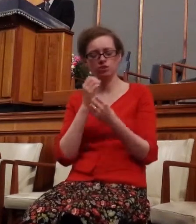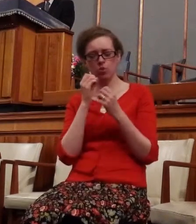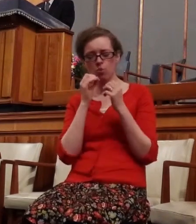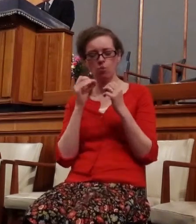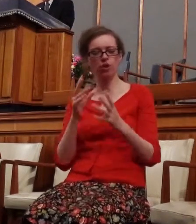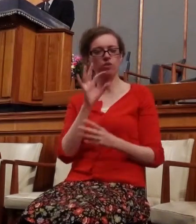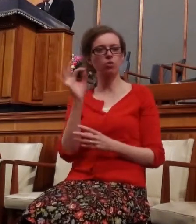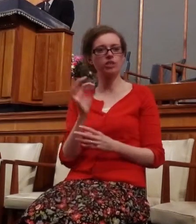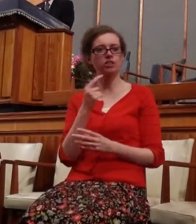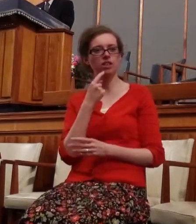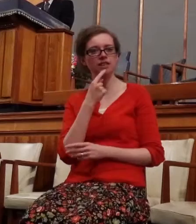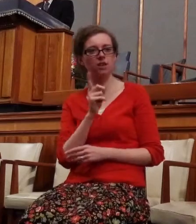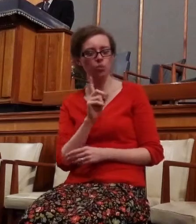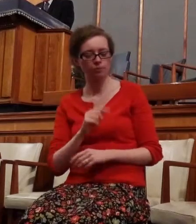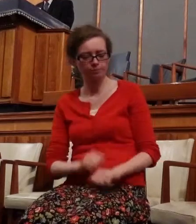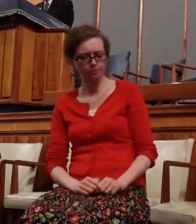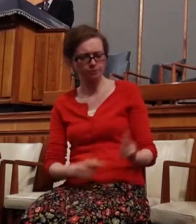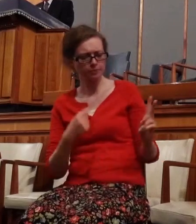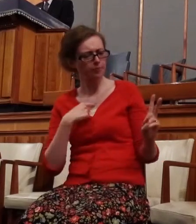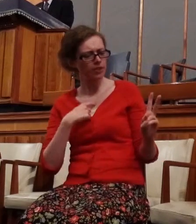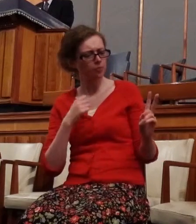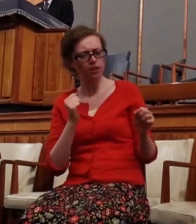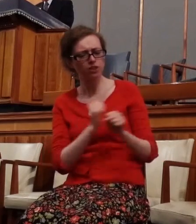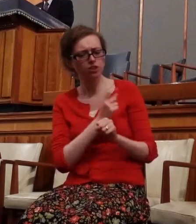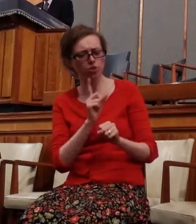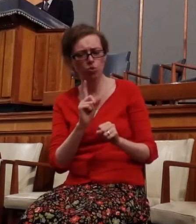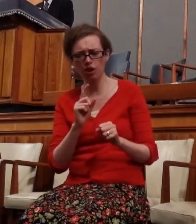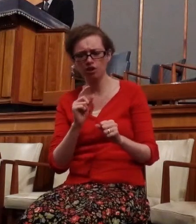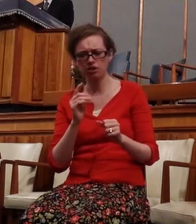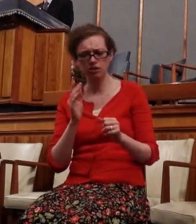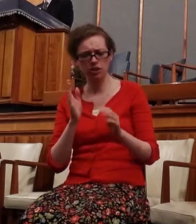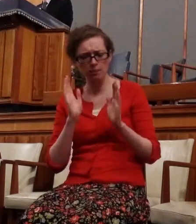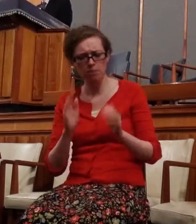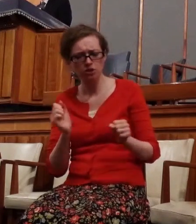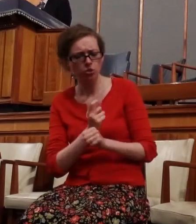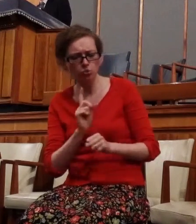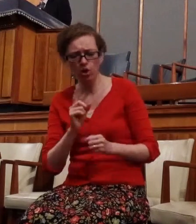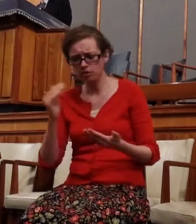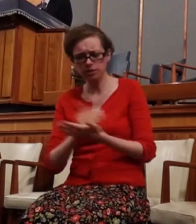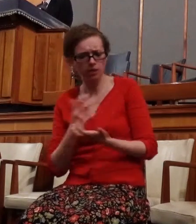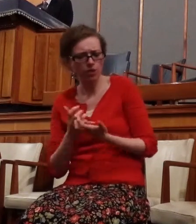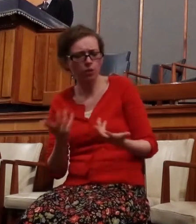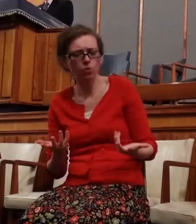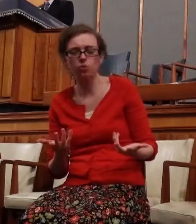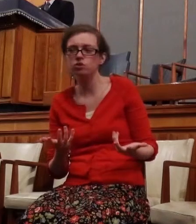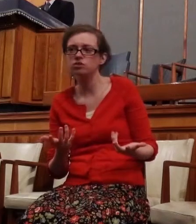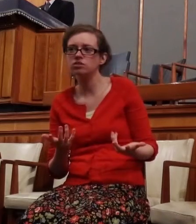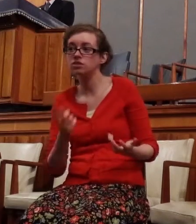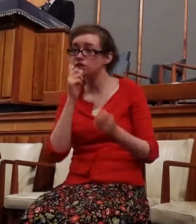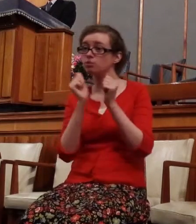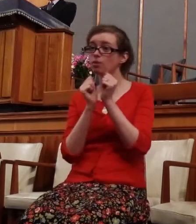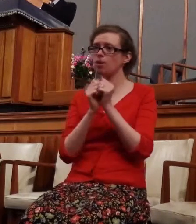question. What must I do to be saved? A few hours before, he was not